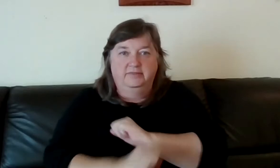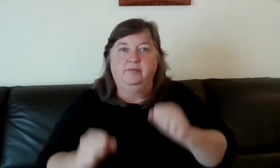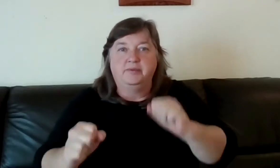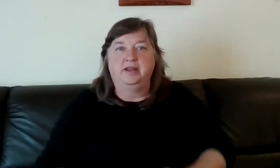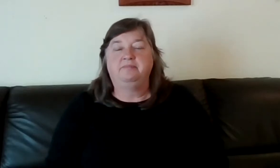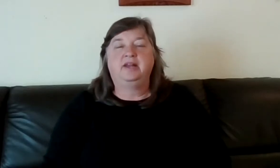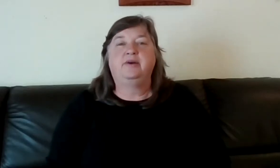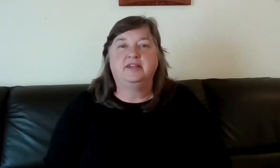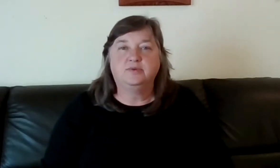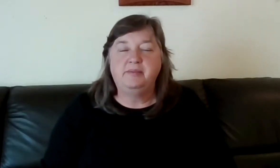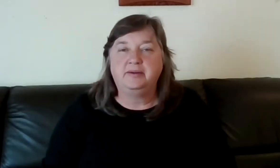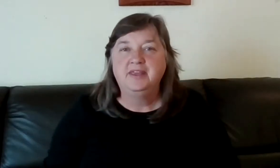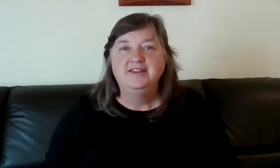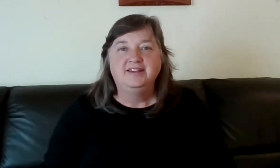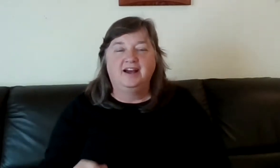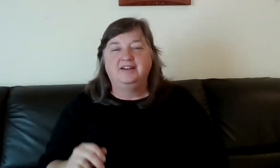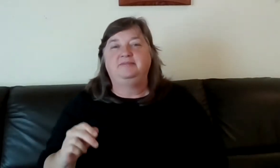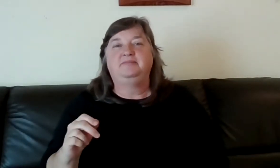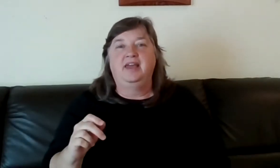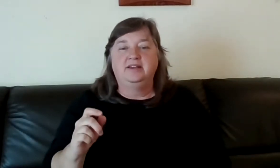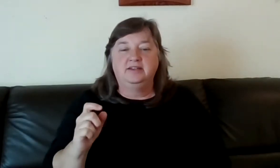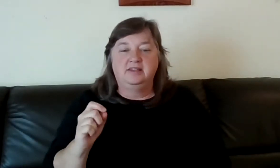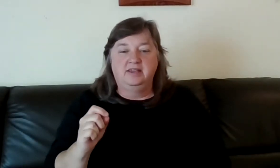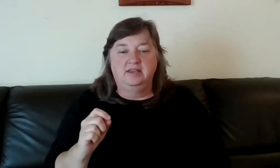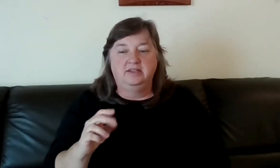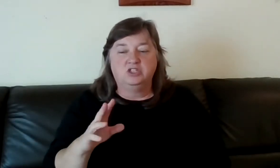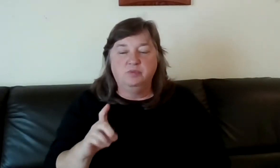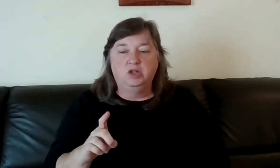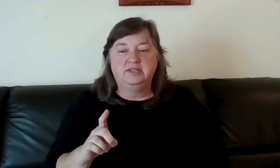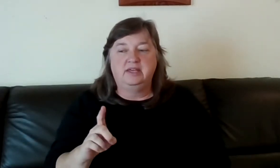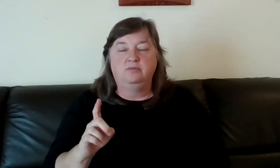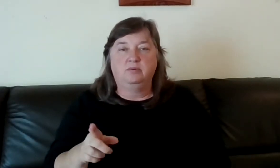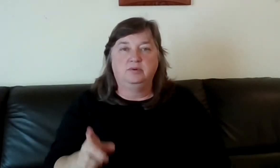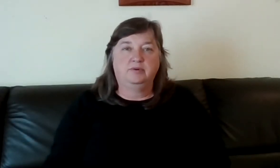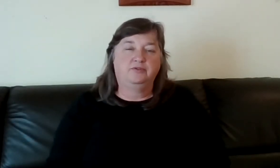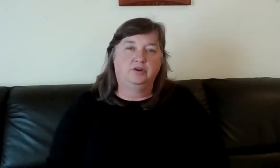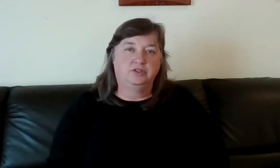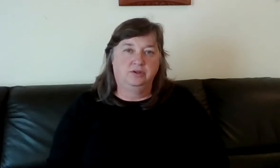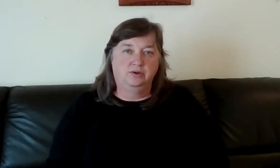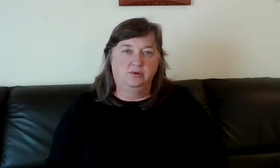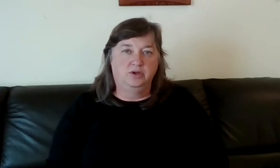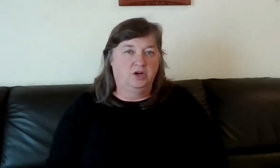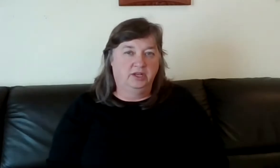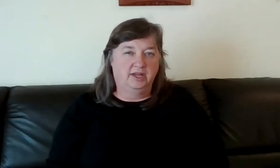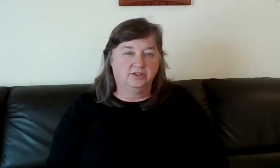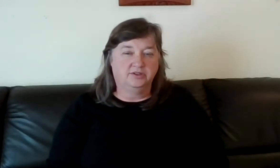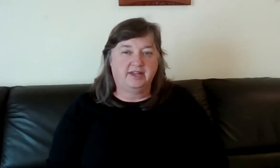can't remember the name. Anyway, that's what I meant. And the small d would refer to an audiological